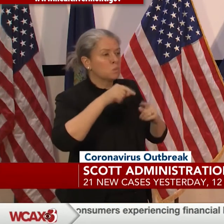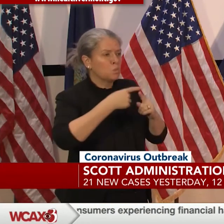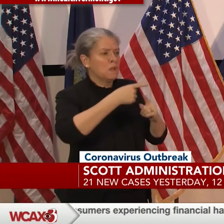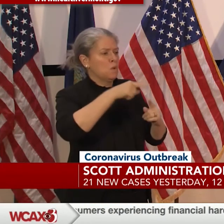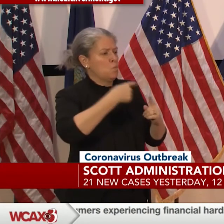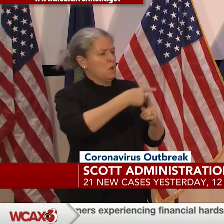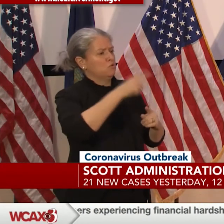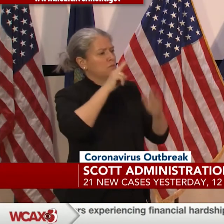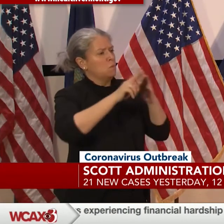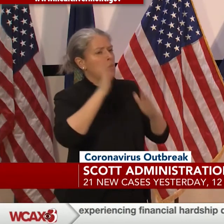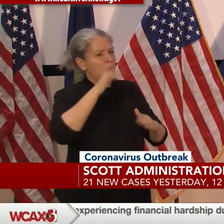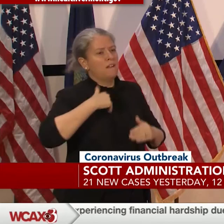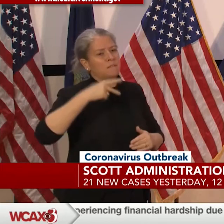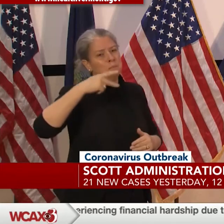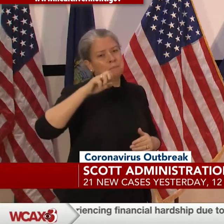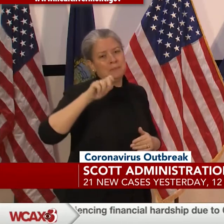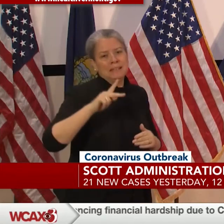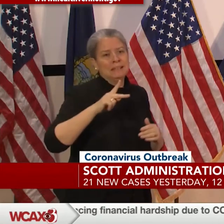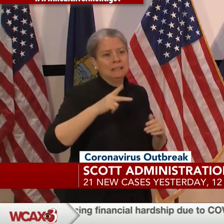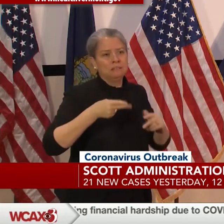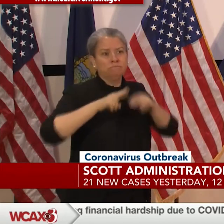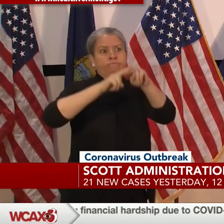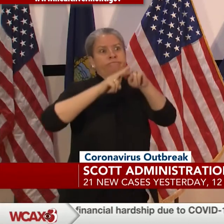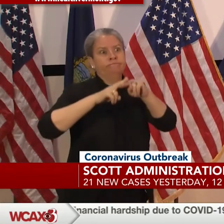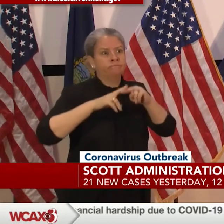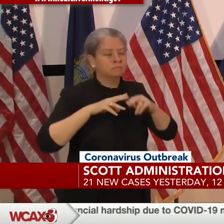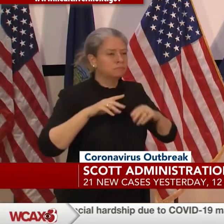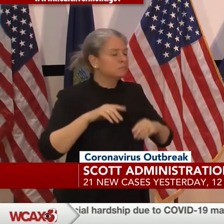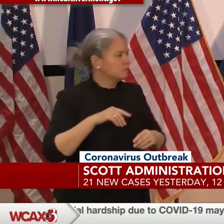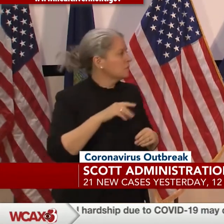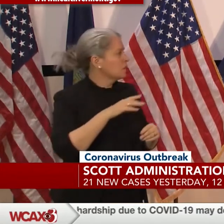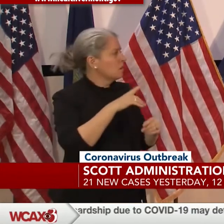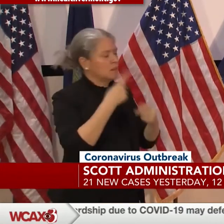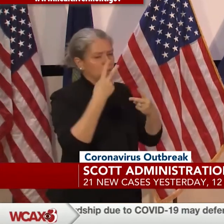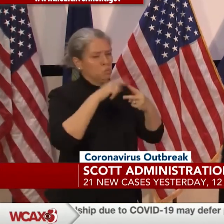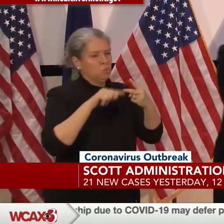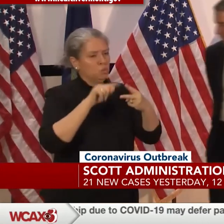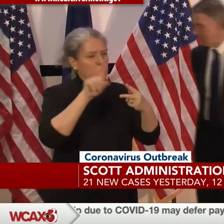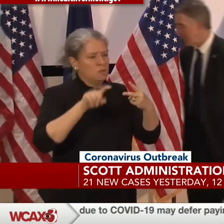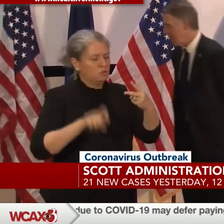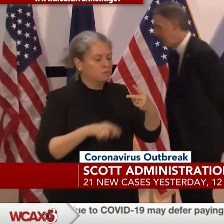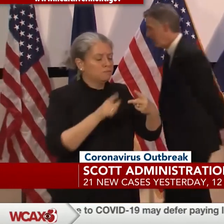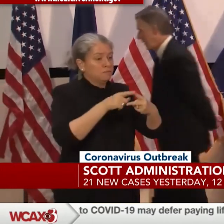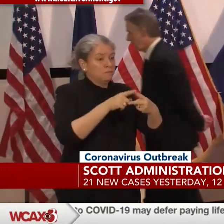peak? I'll let Commissioner Sherling answer the first part.